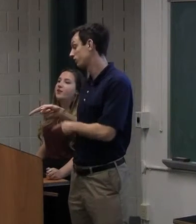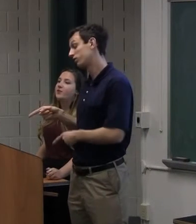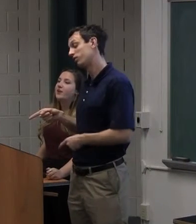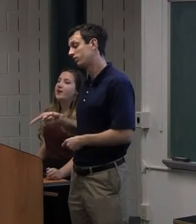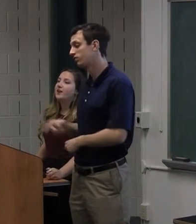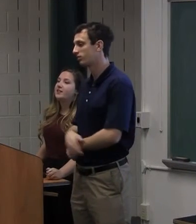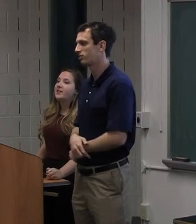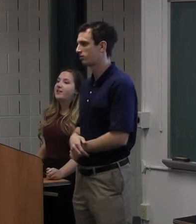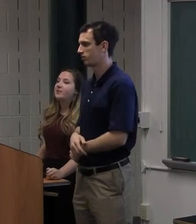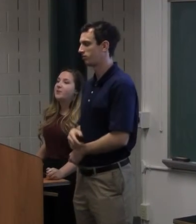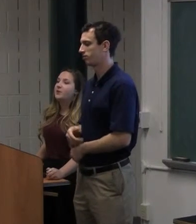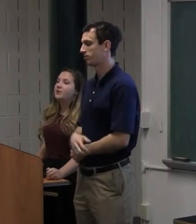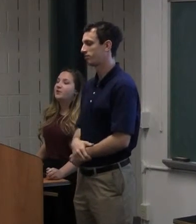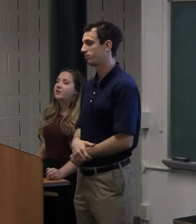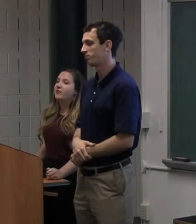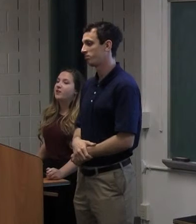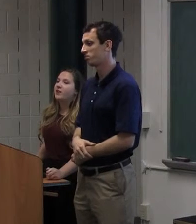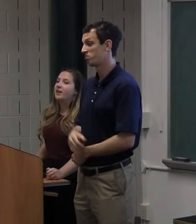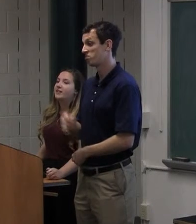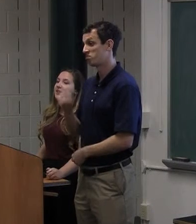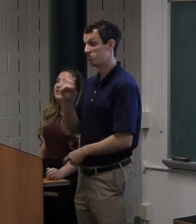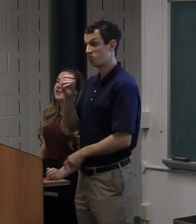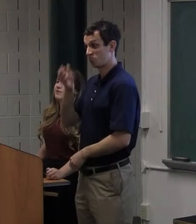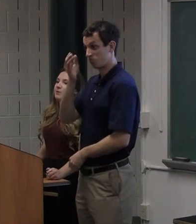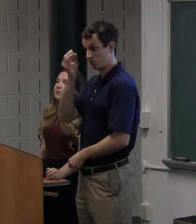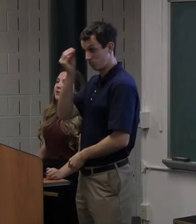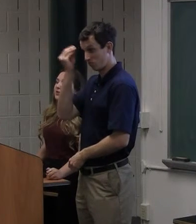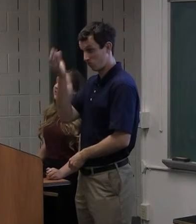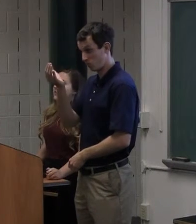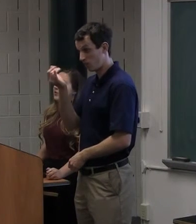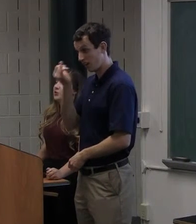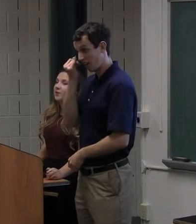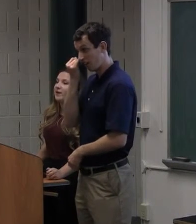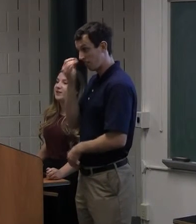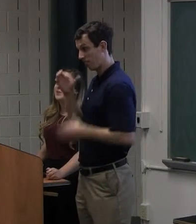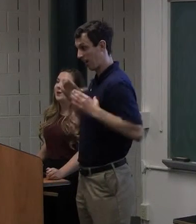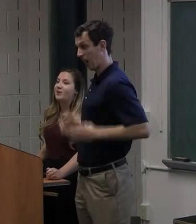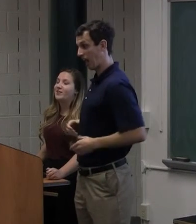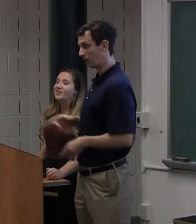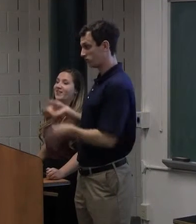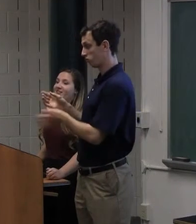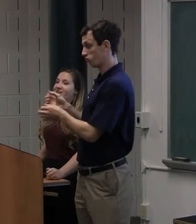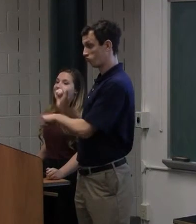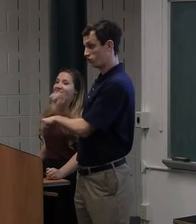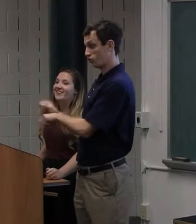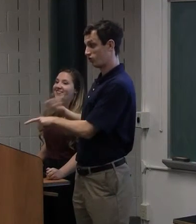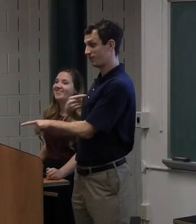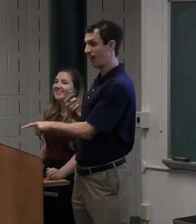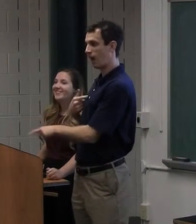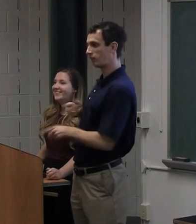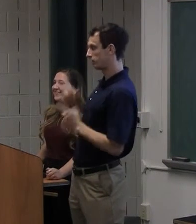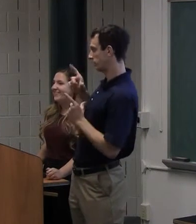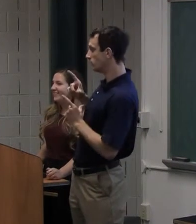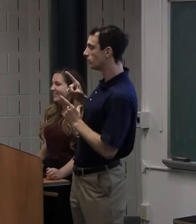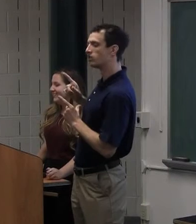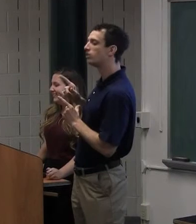Note to self, you cannot take pictures of your clients unless they give you permission, so enjoy my clip art of the settings I was in.